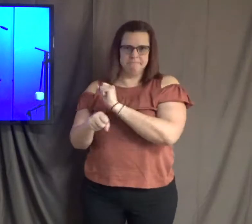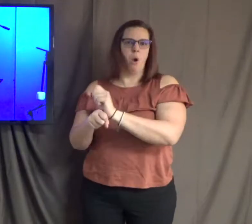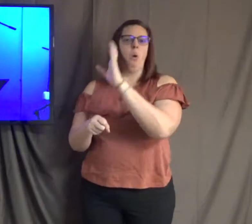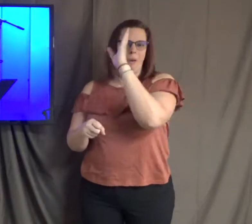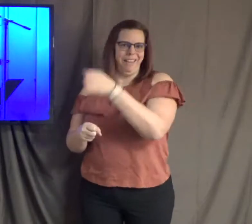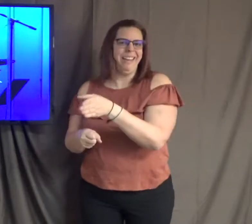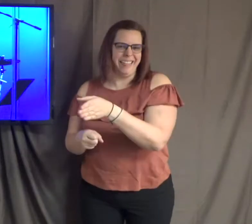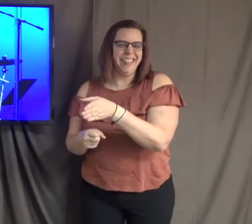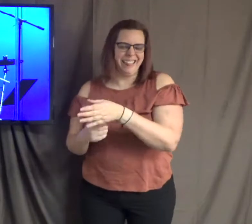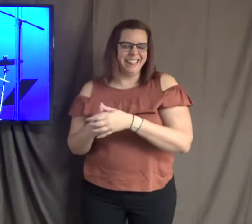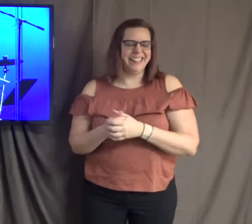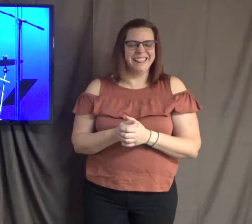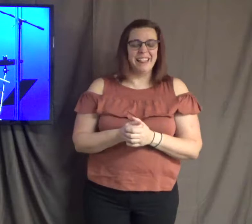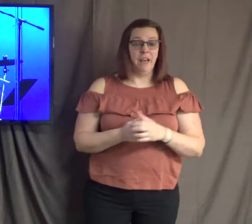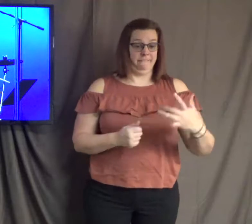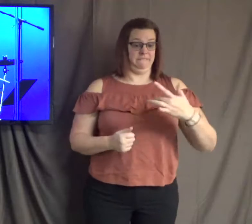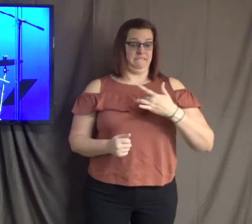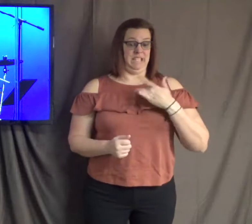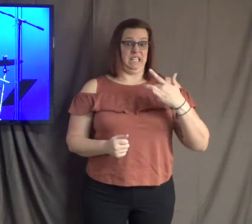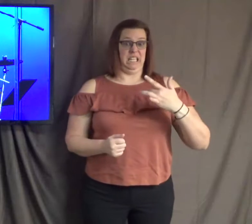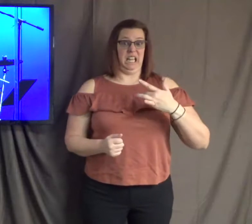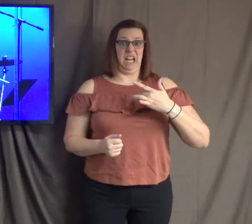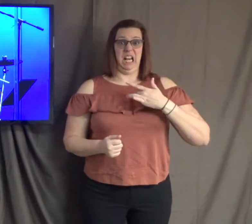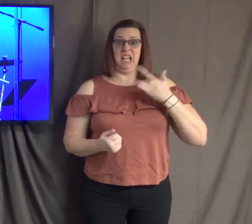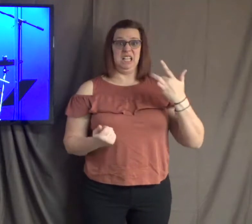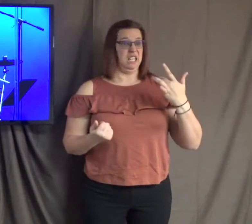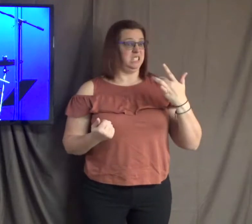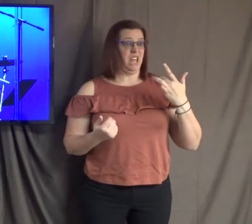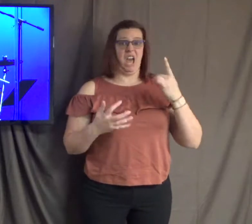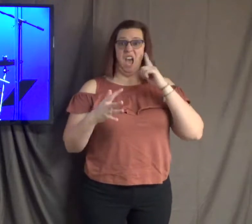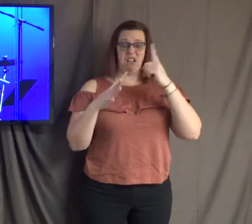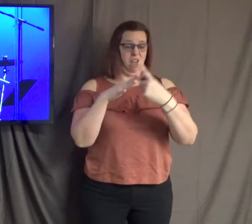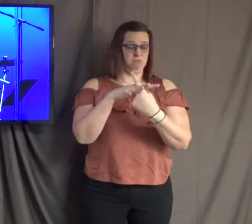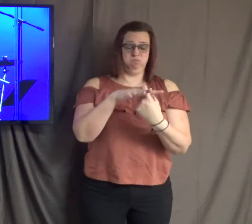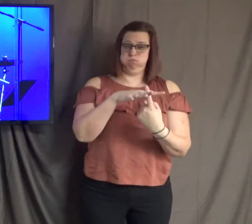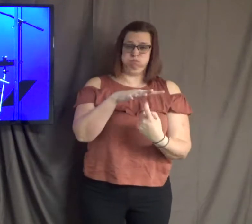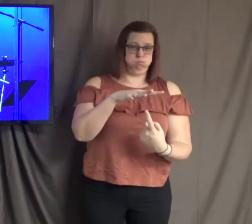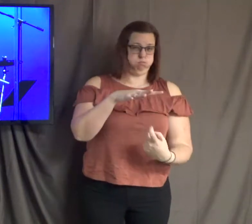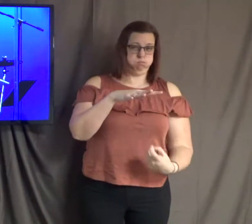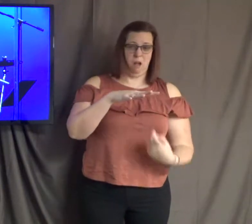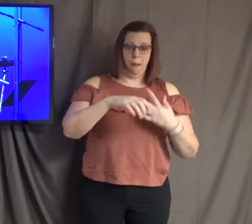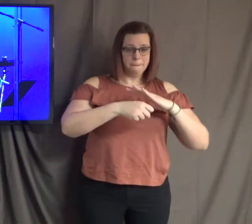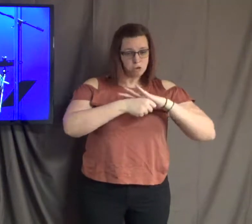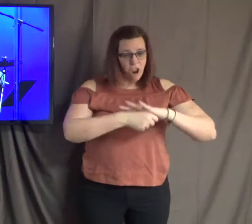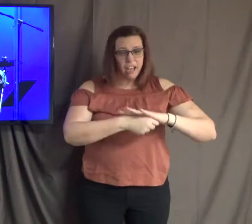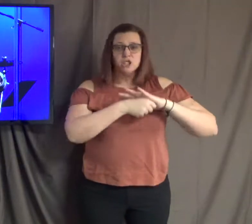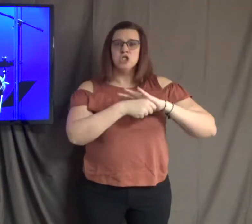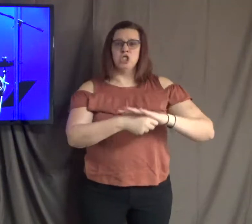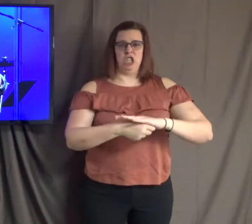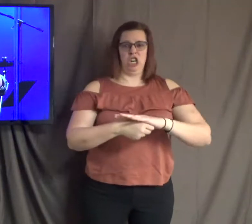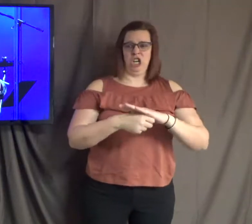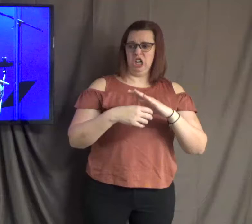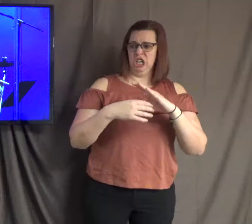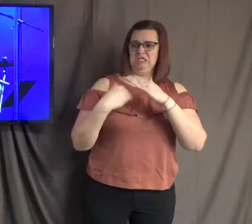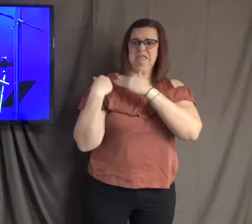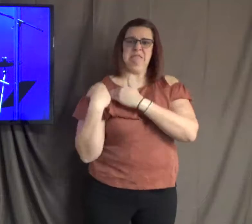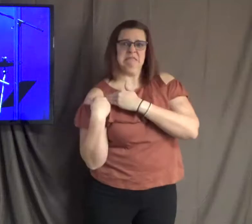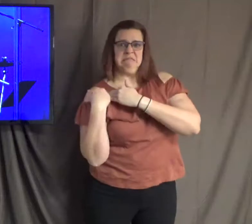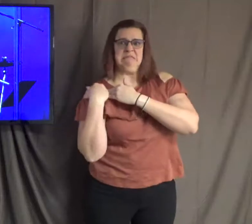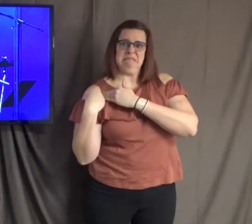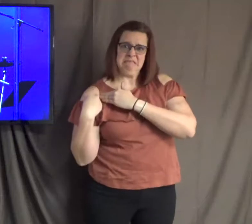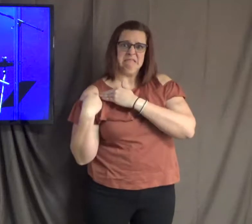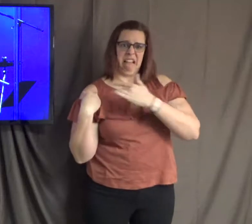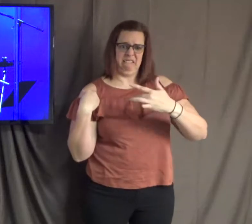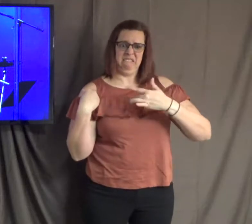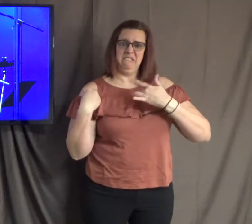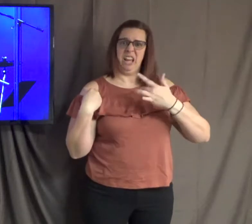Even though it feels like you're going under with pressures that all feel so